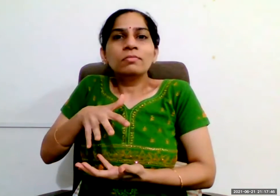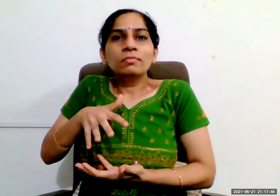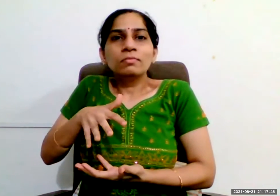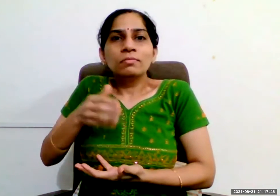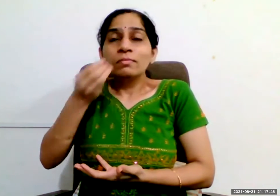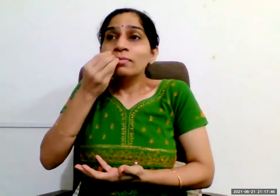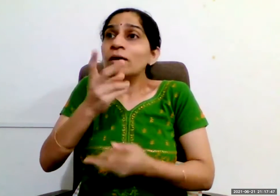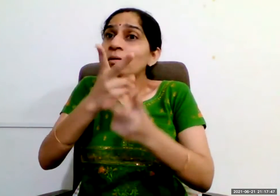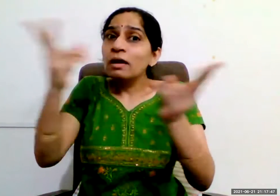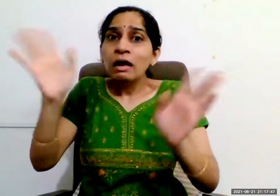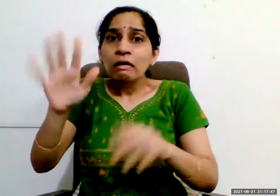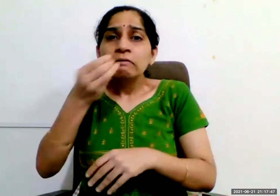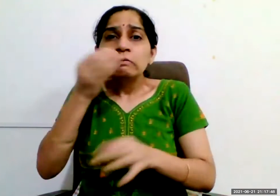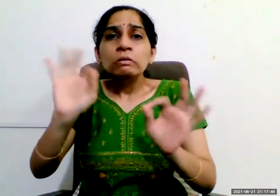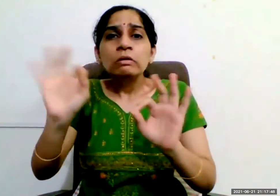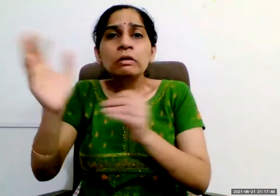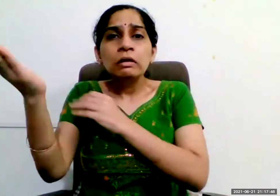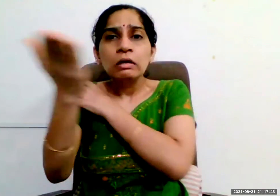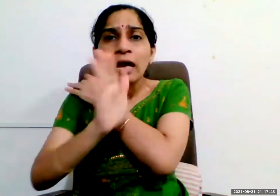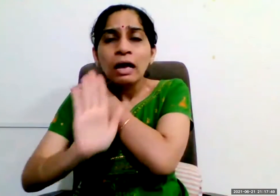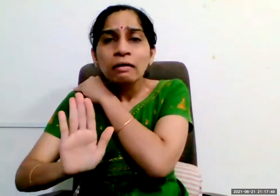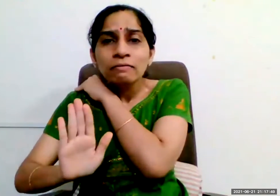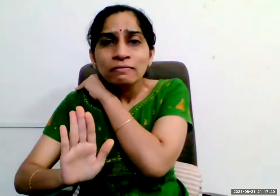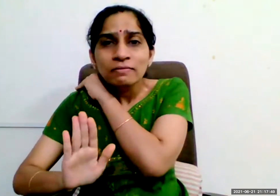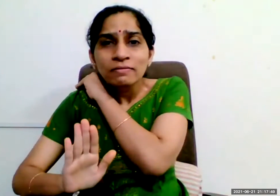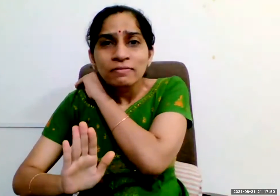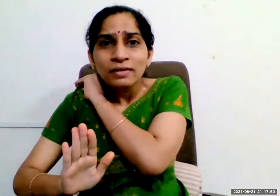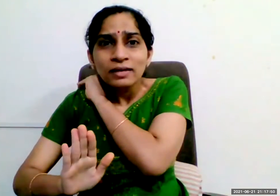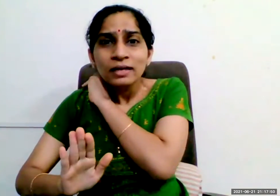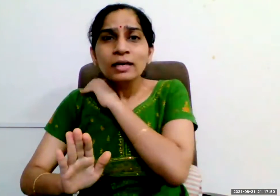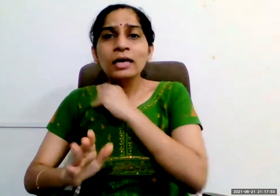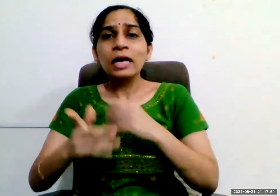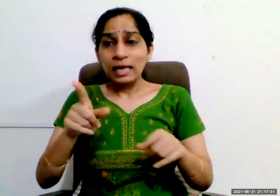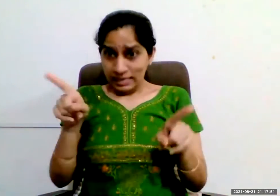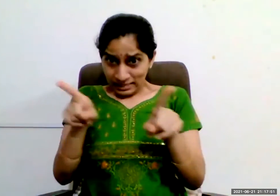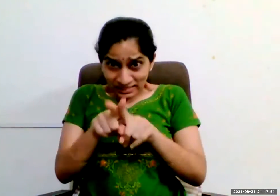Animals never do like that. Are we not worse than animals?